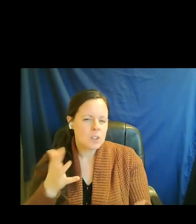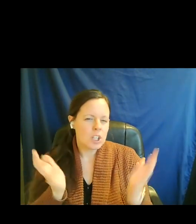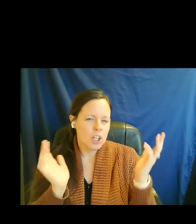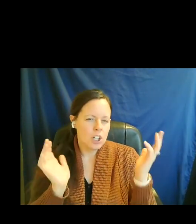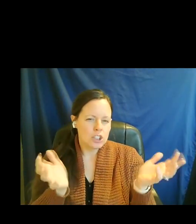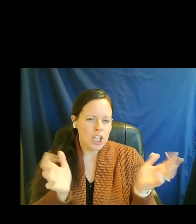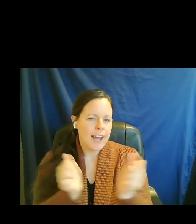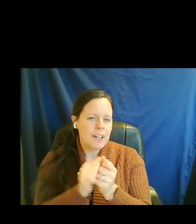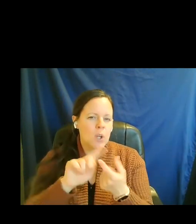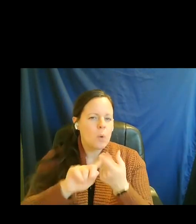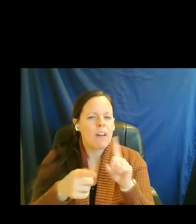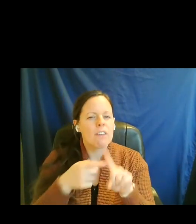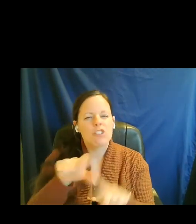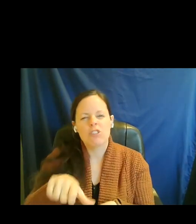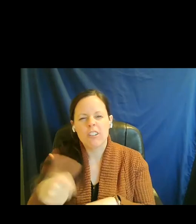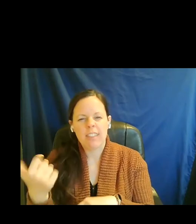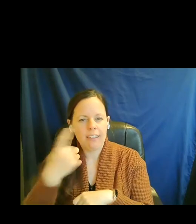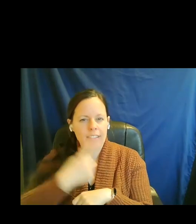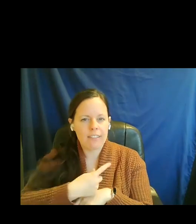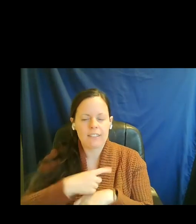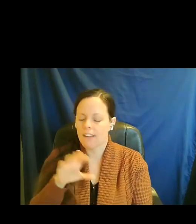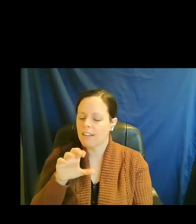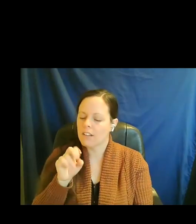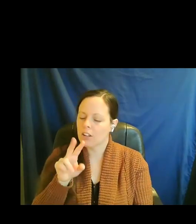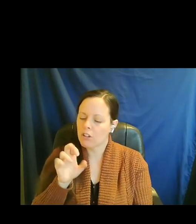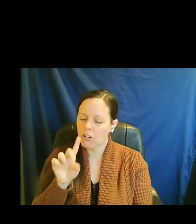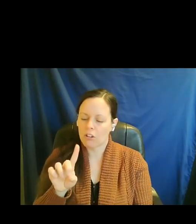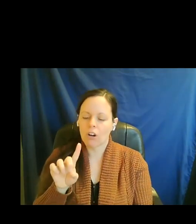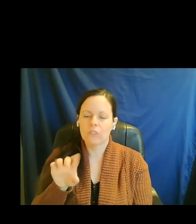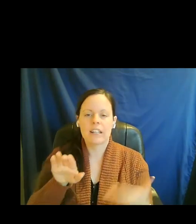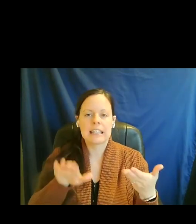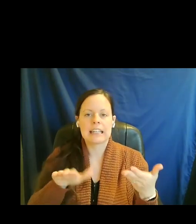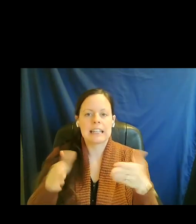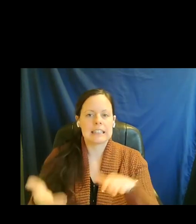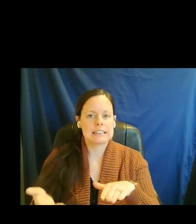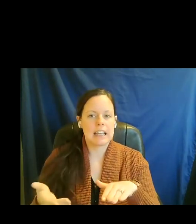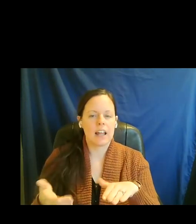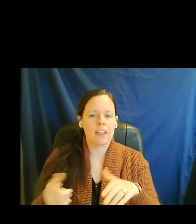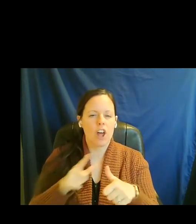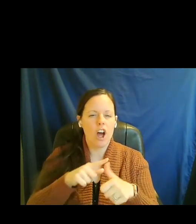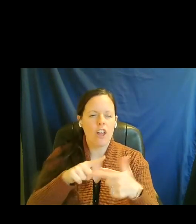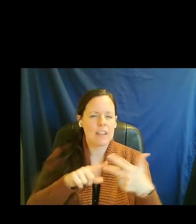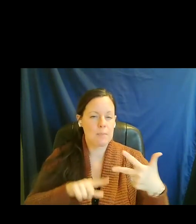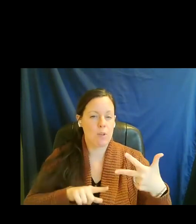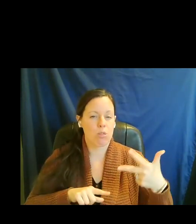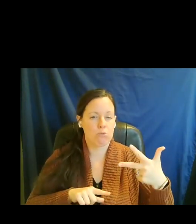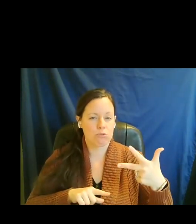a friend the other day, and COVID deaths are the number 3 in the United